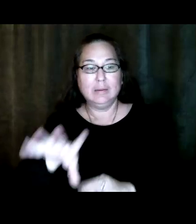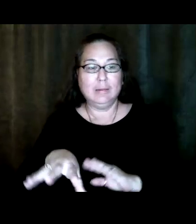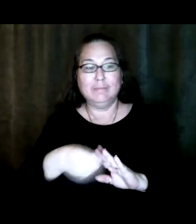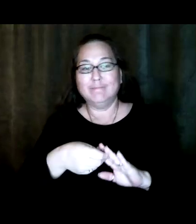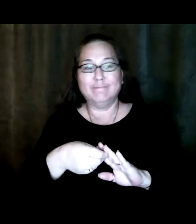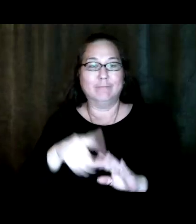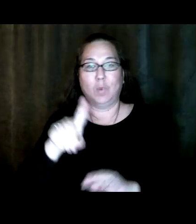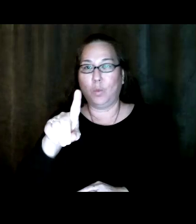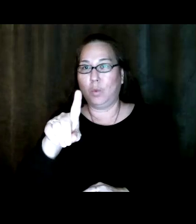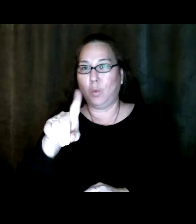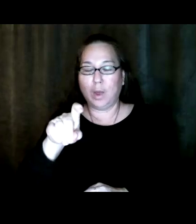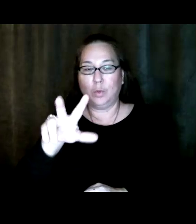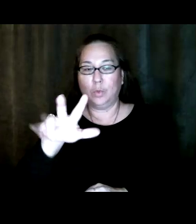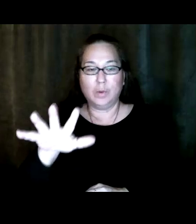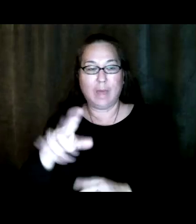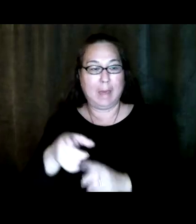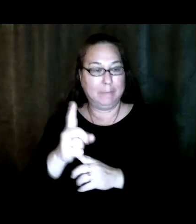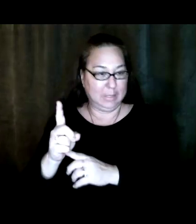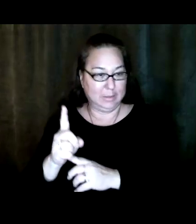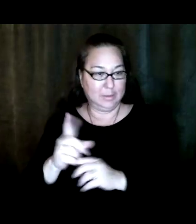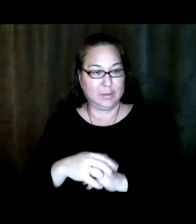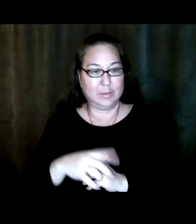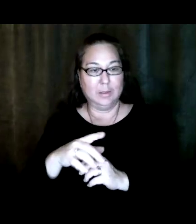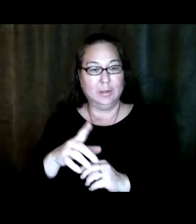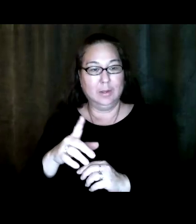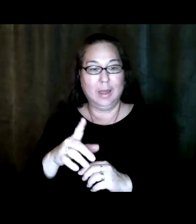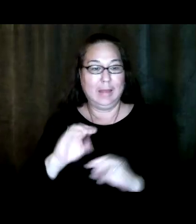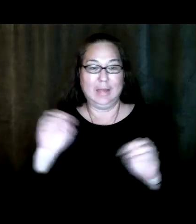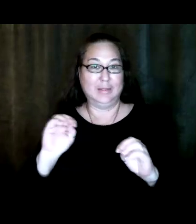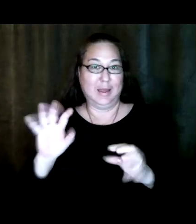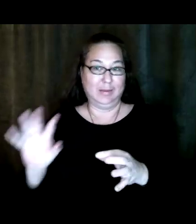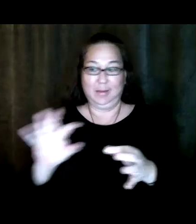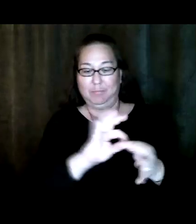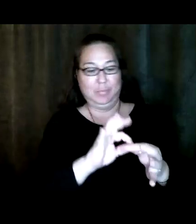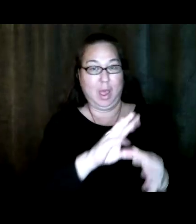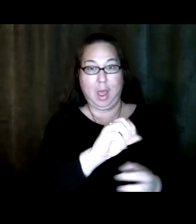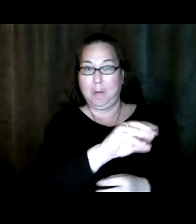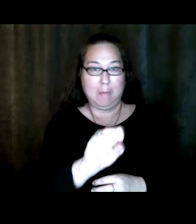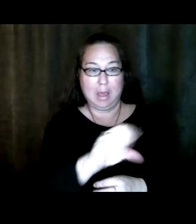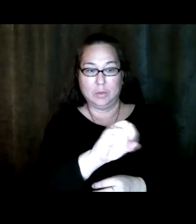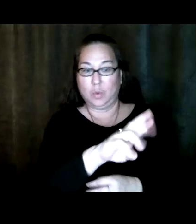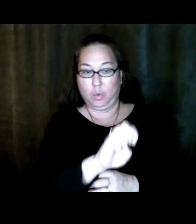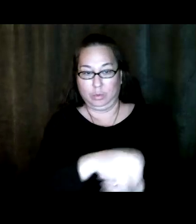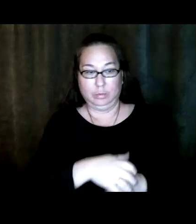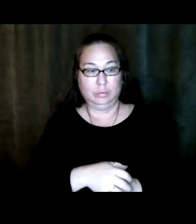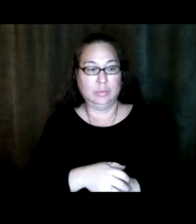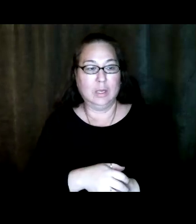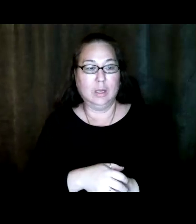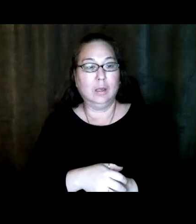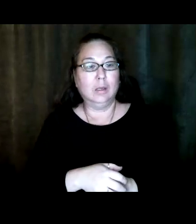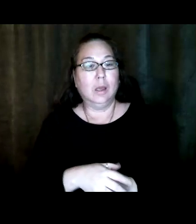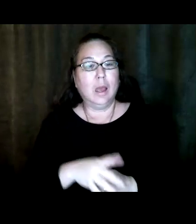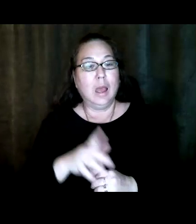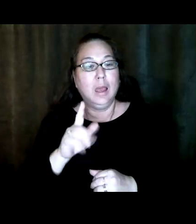that, first thing, the ability of bringing students from 0, 5, even sometimes 8 credits all